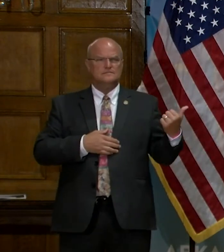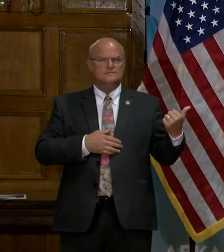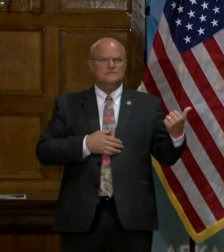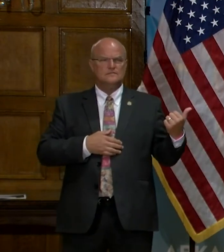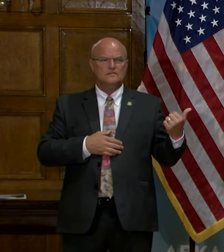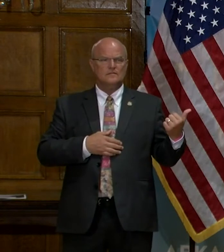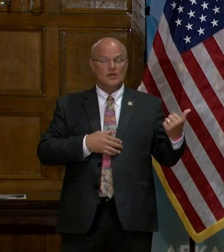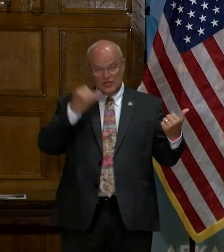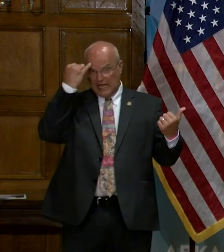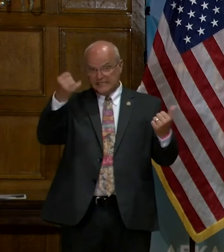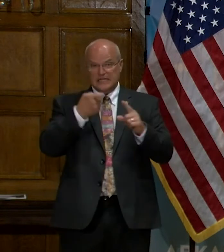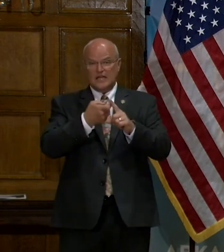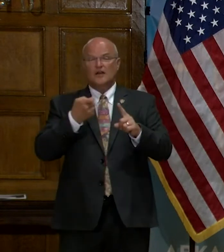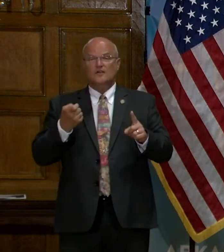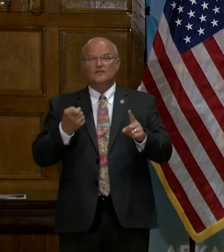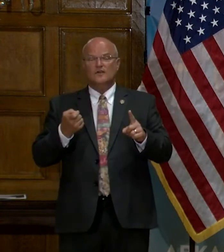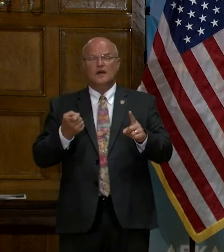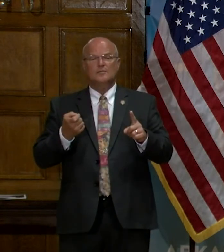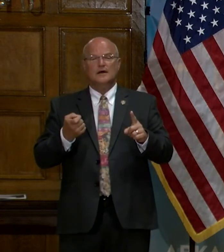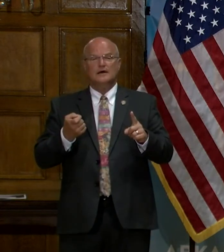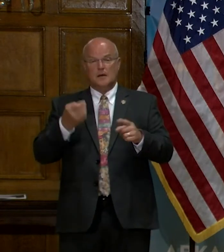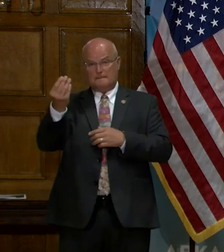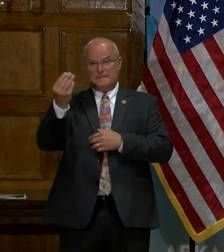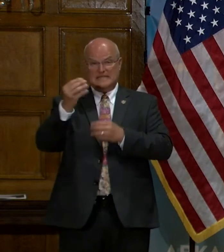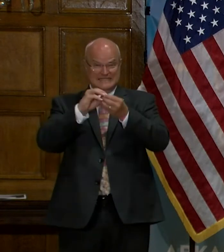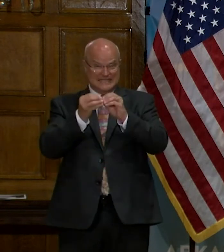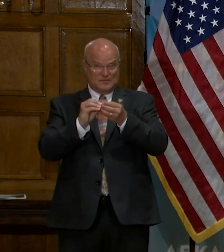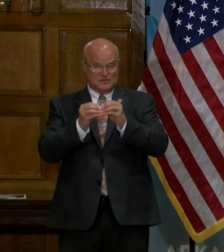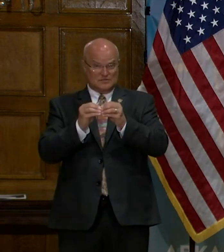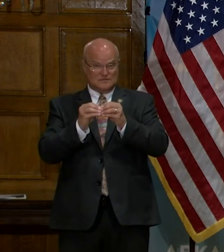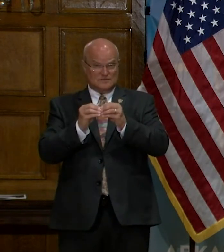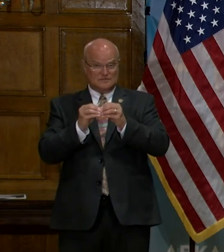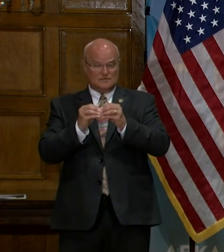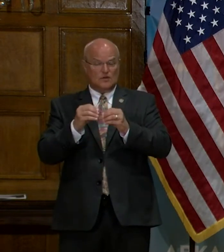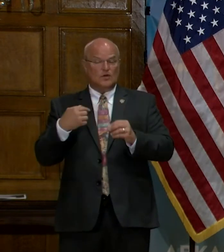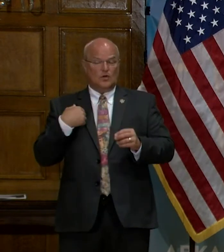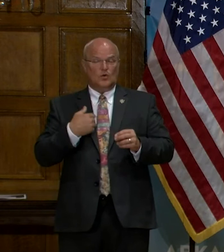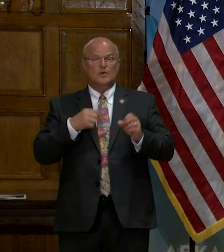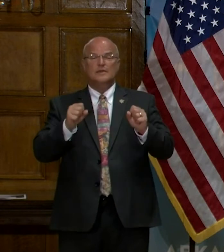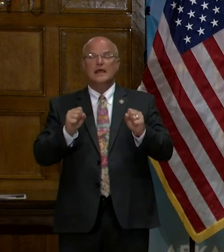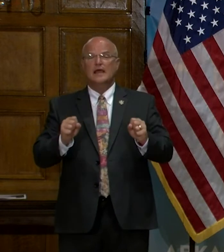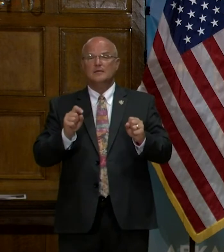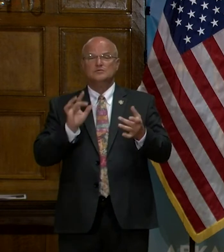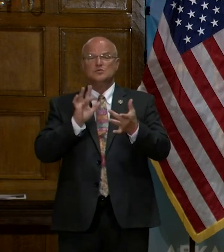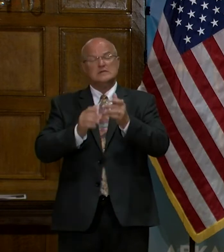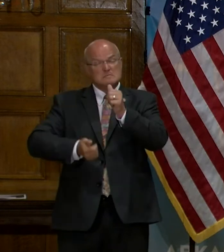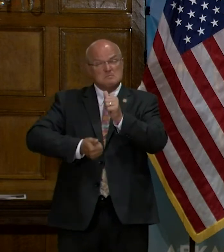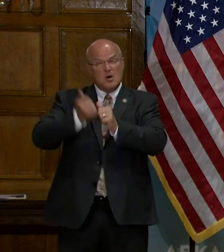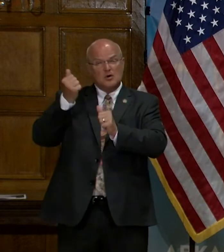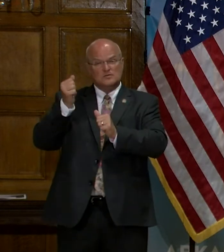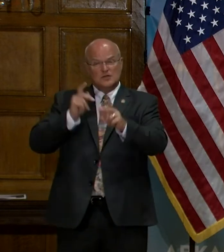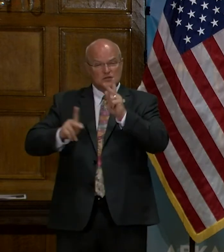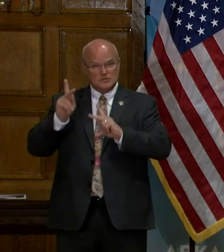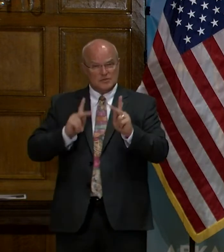Well, you can get an idea from Monday's numbers. We've been able to reach most of